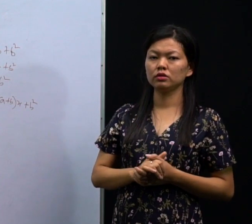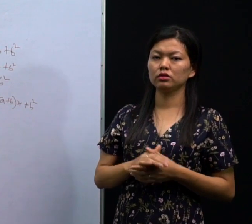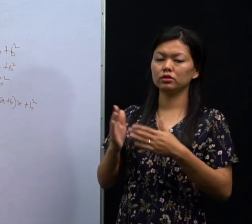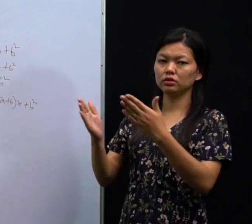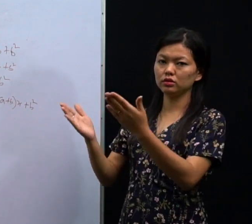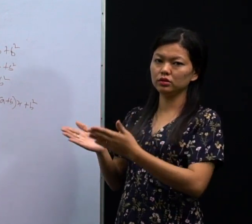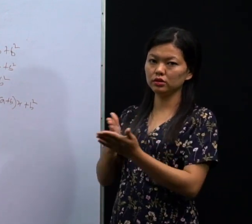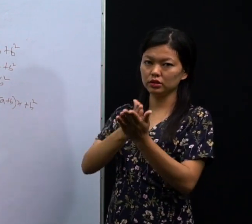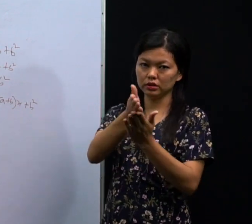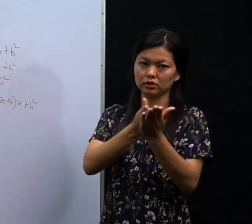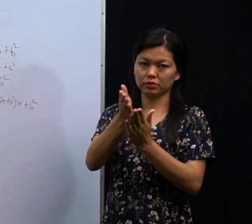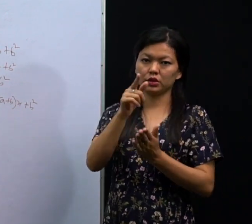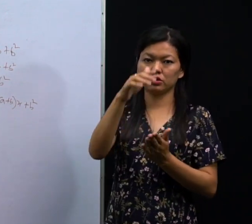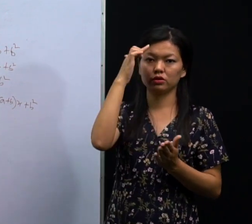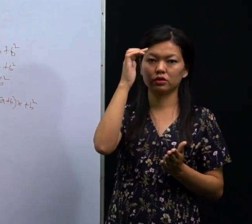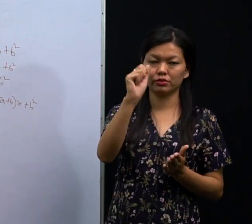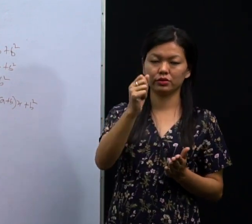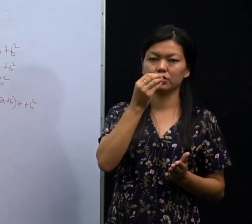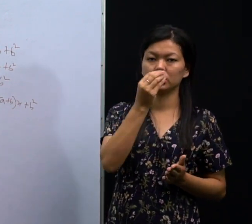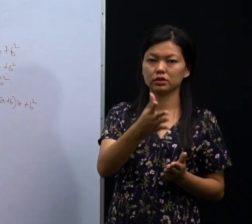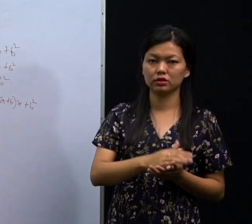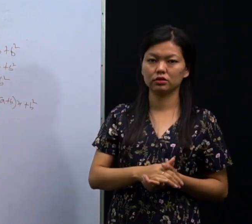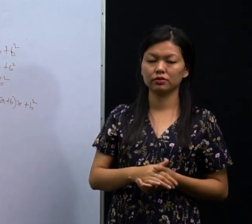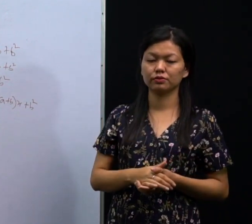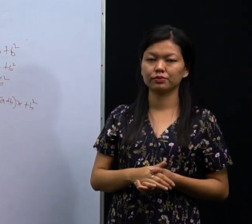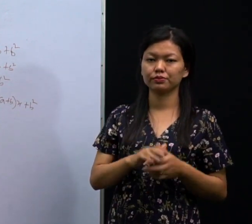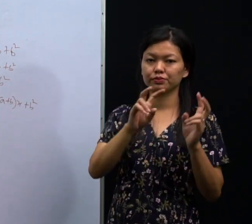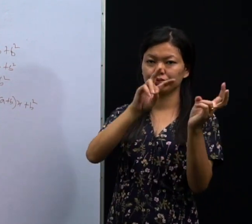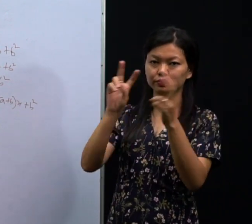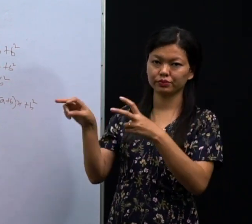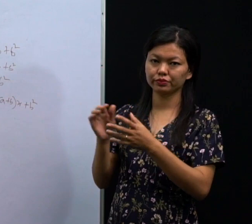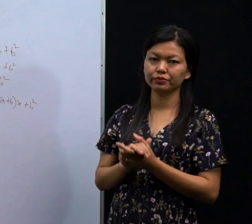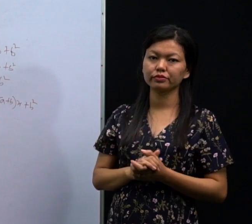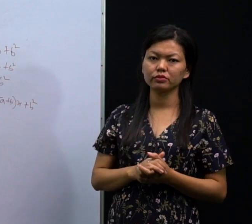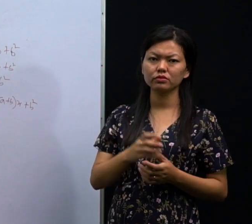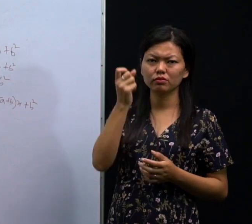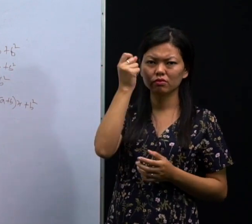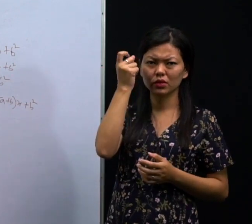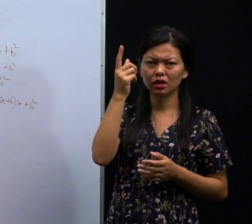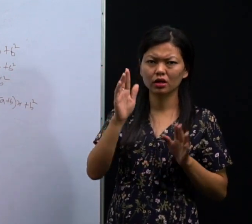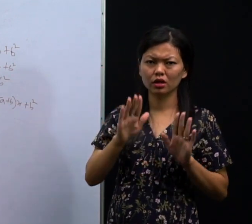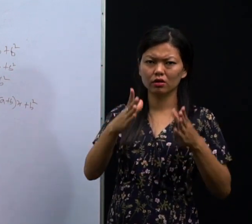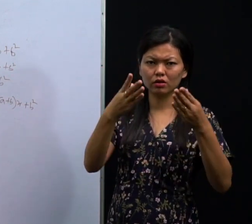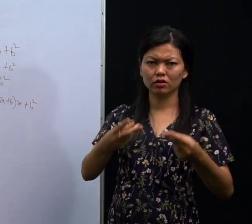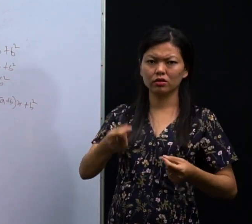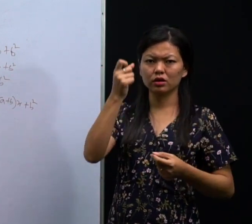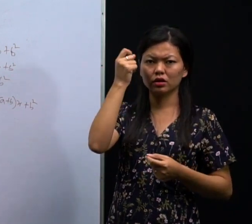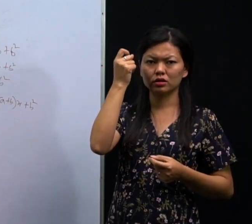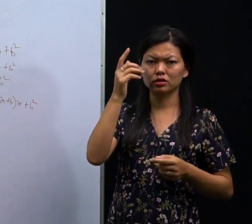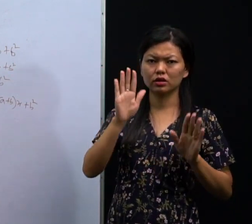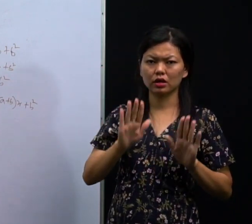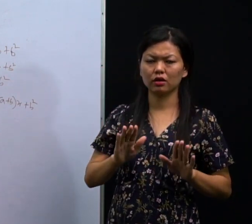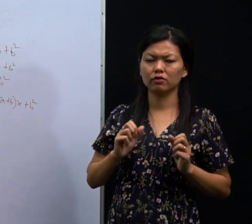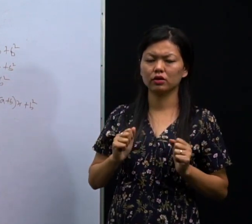the formula. That's why I'm making in this manner. Okay? Look at here. You understand how I got it? I just rub the other